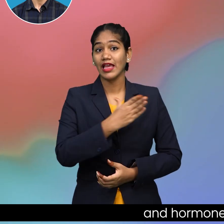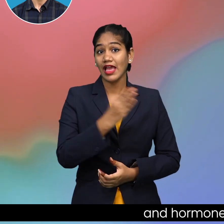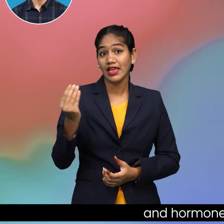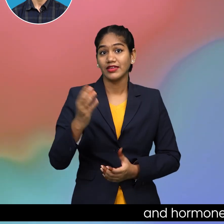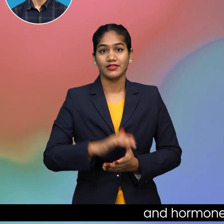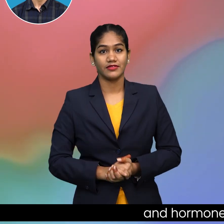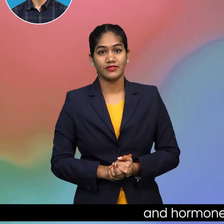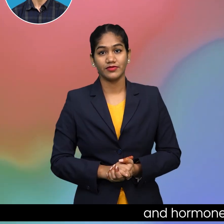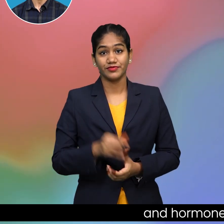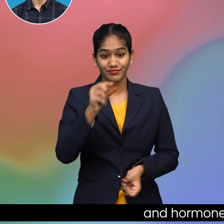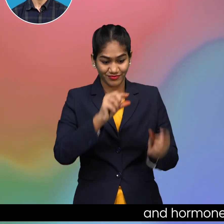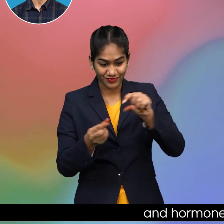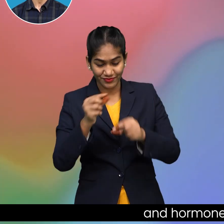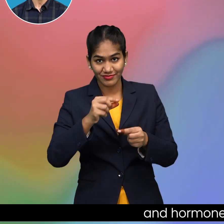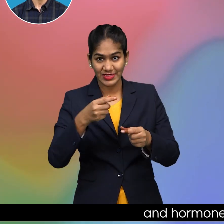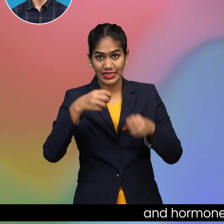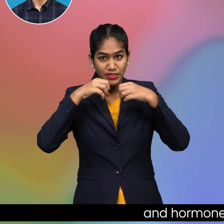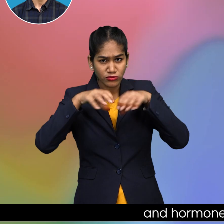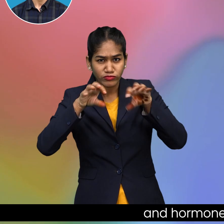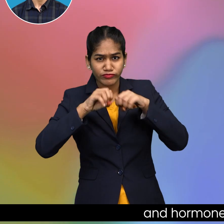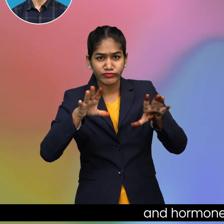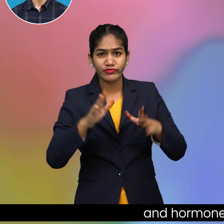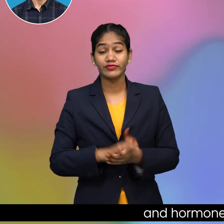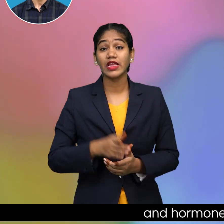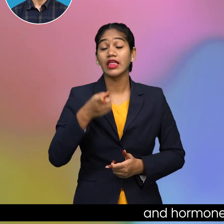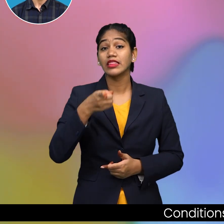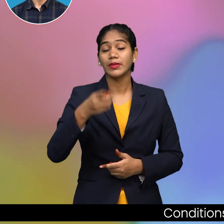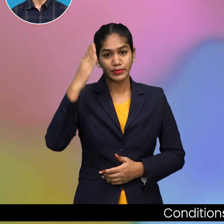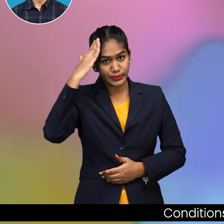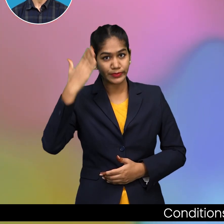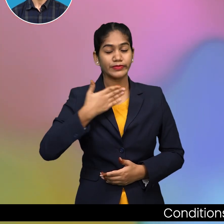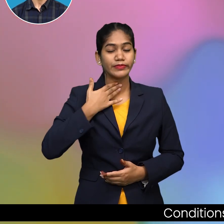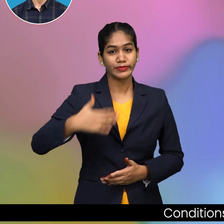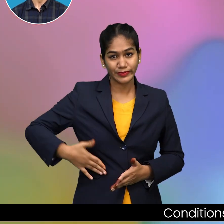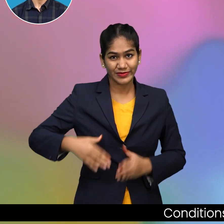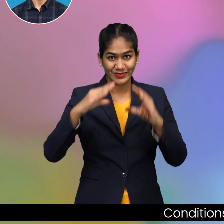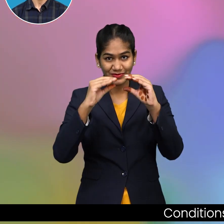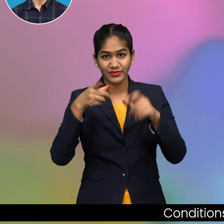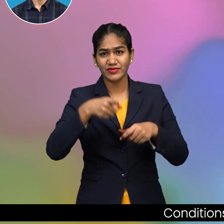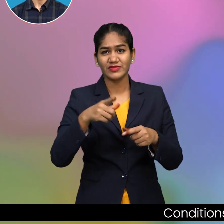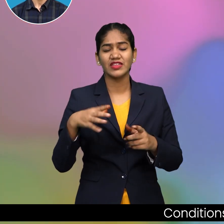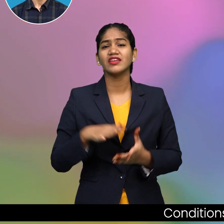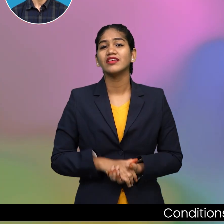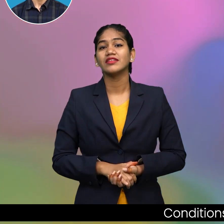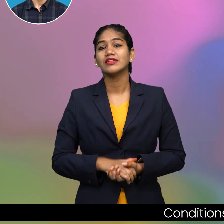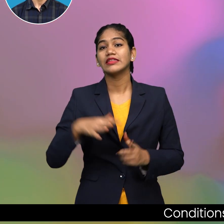and hormones secreted by them, conditions resulted due to